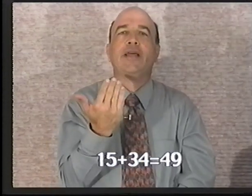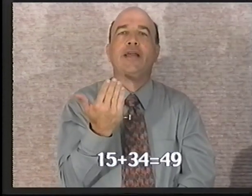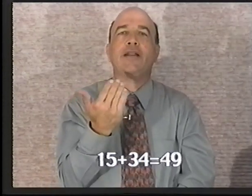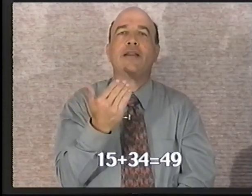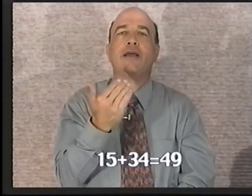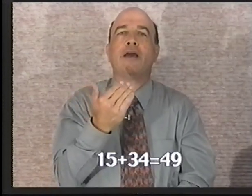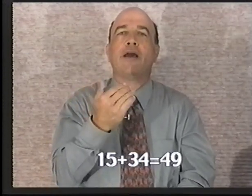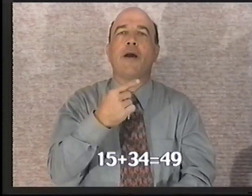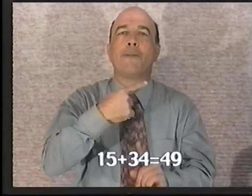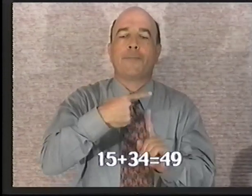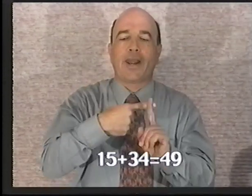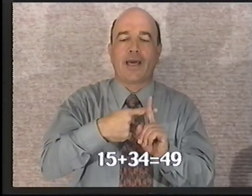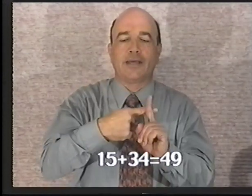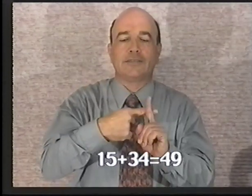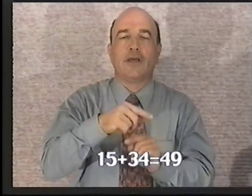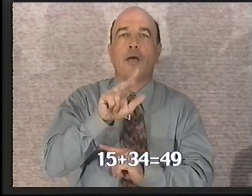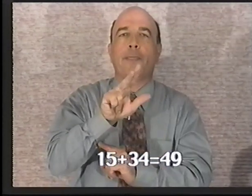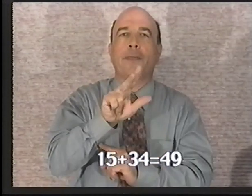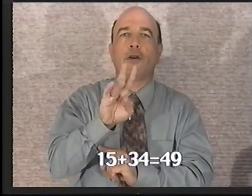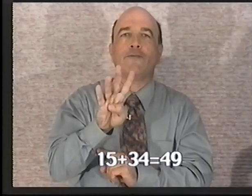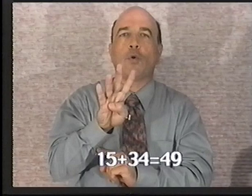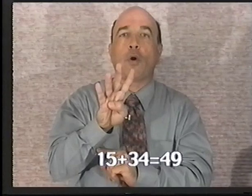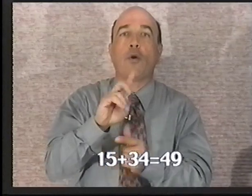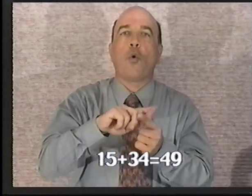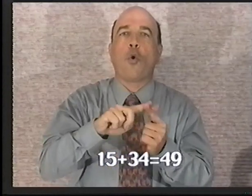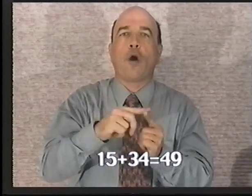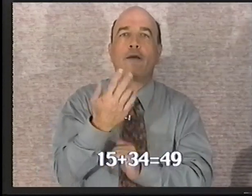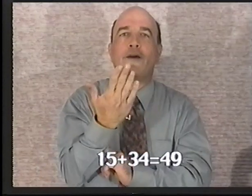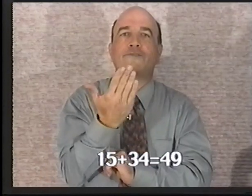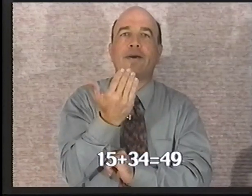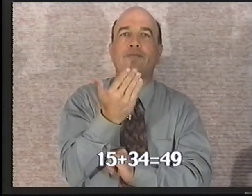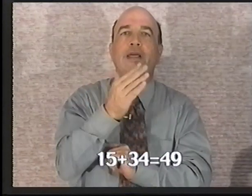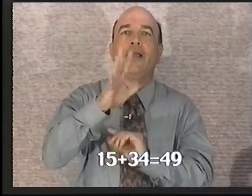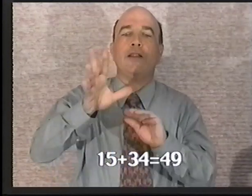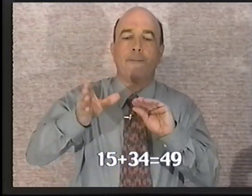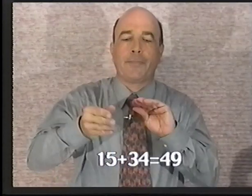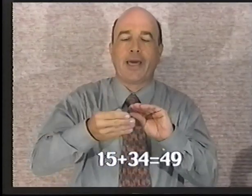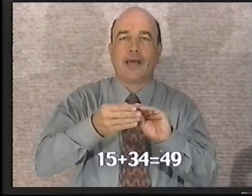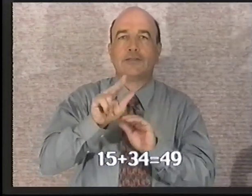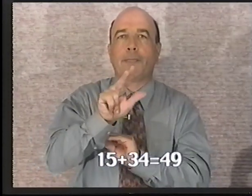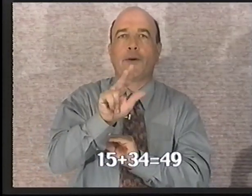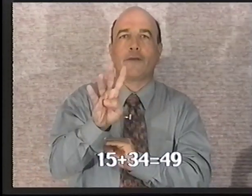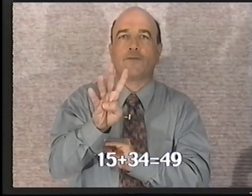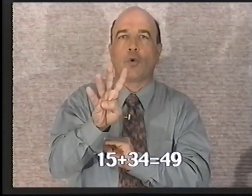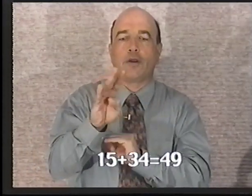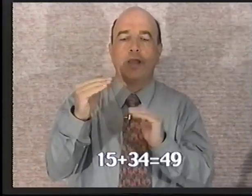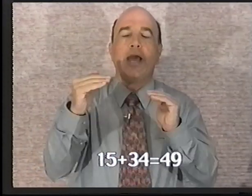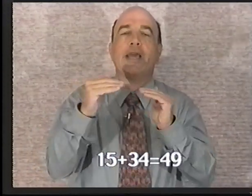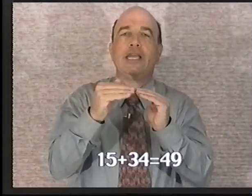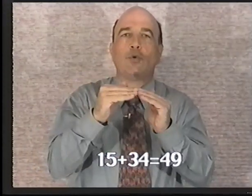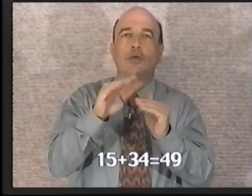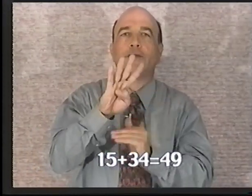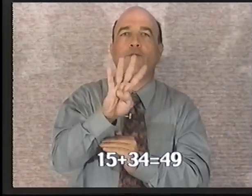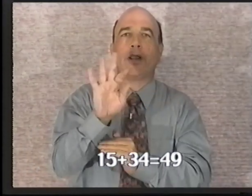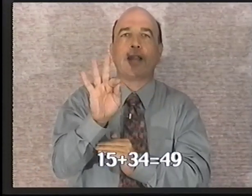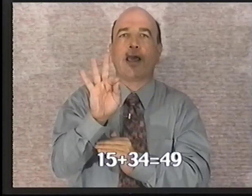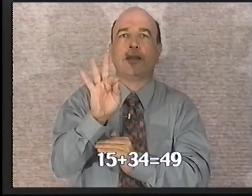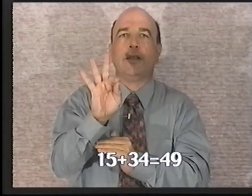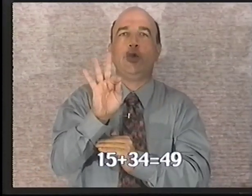15 plus 34 or 15 plus 34 equals 49. You can